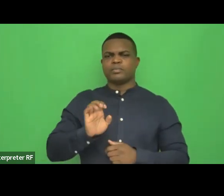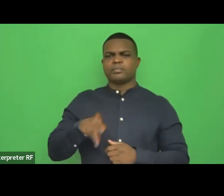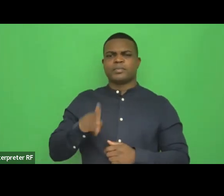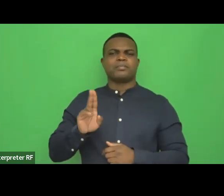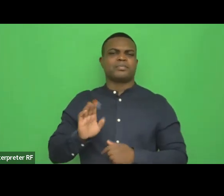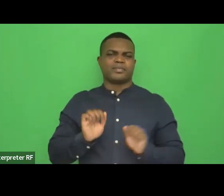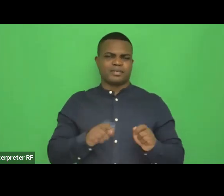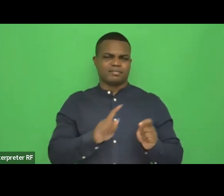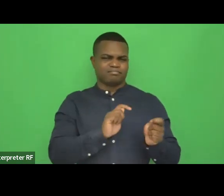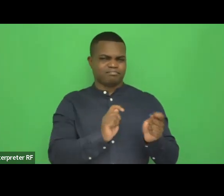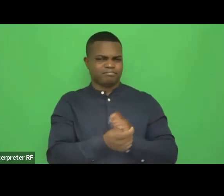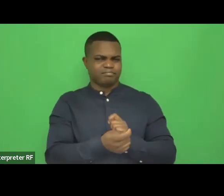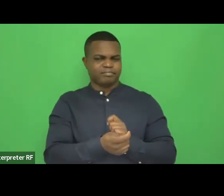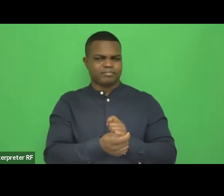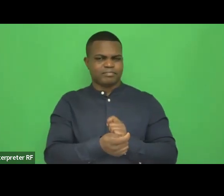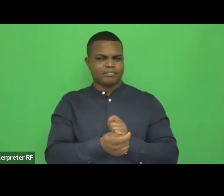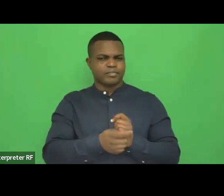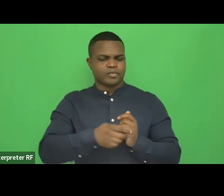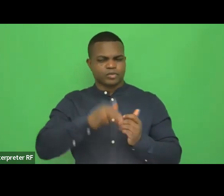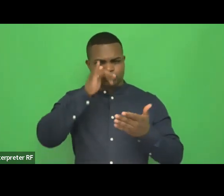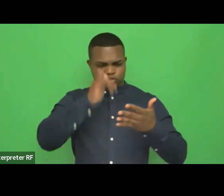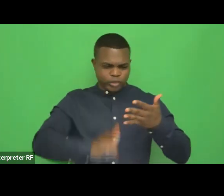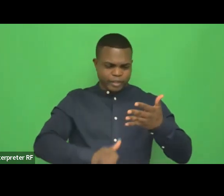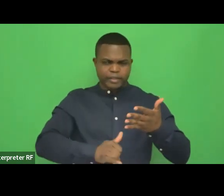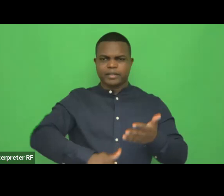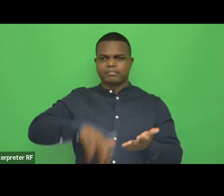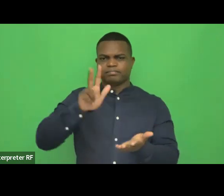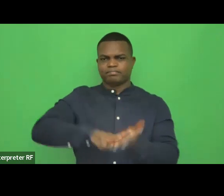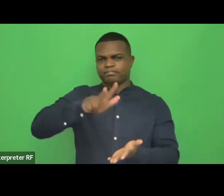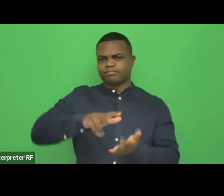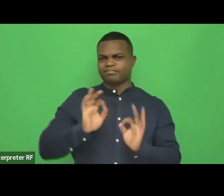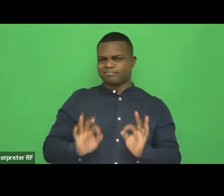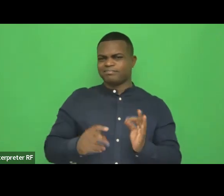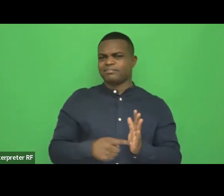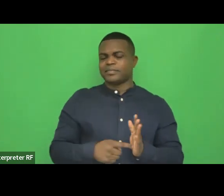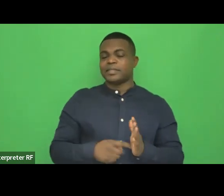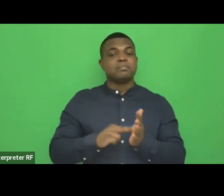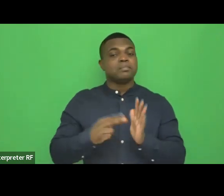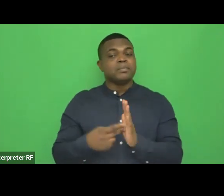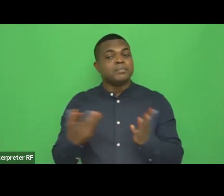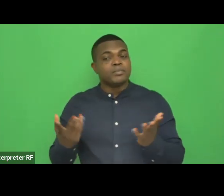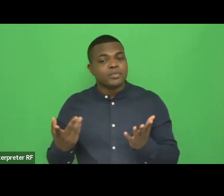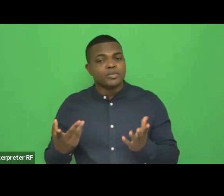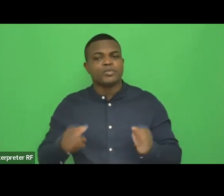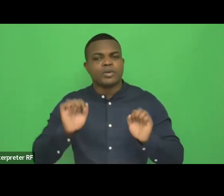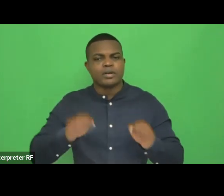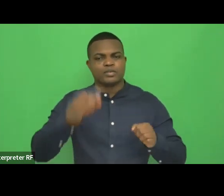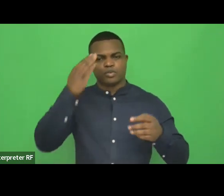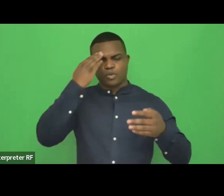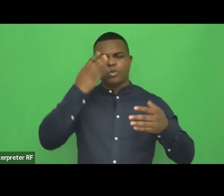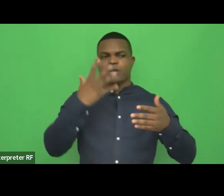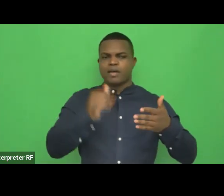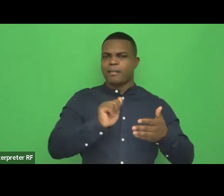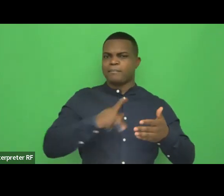by the DAISY Consortium under contract to W3C. And so that running Epub Check will make sure that your EPUB